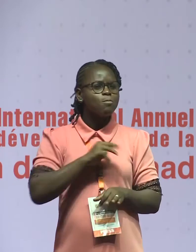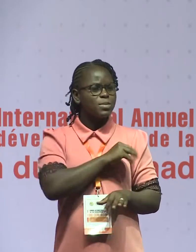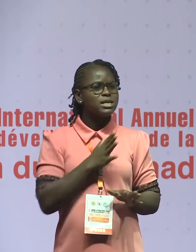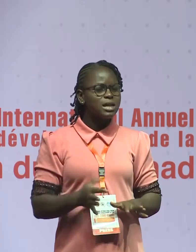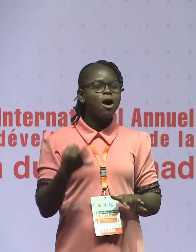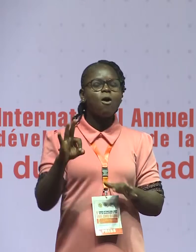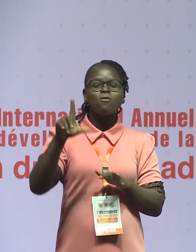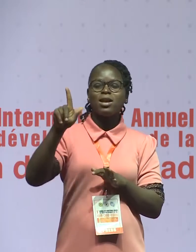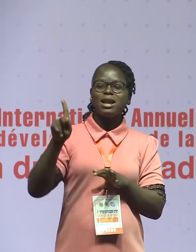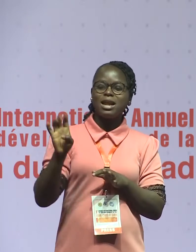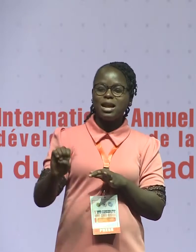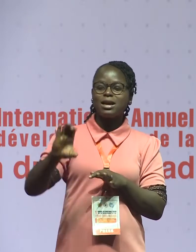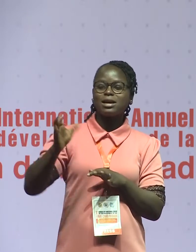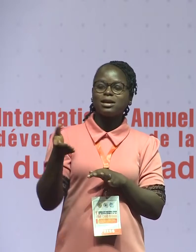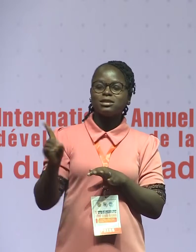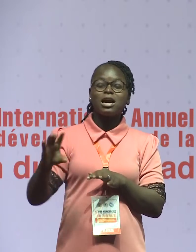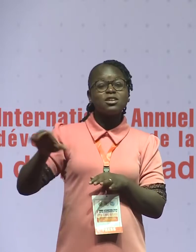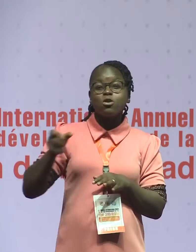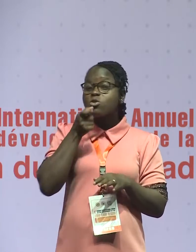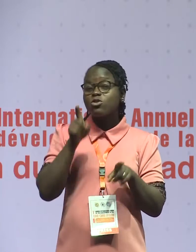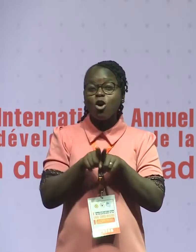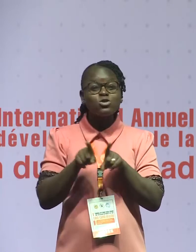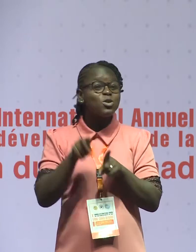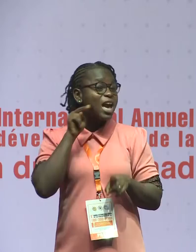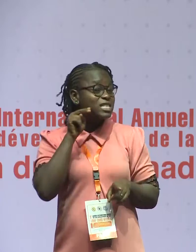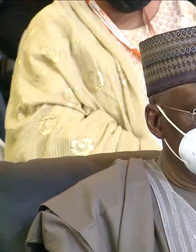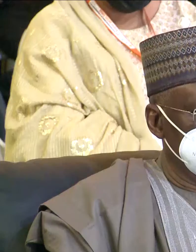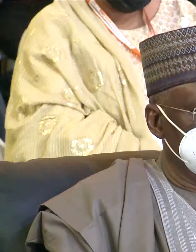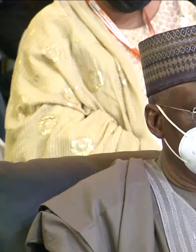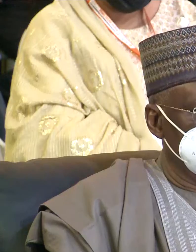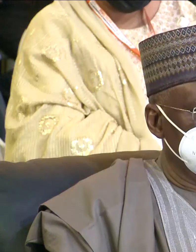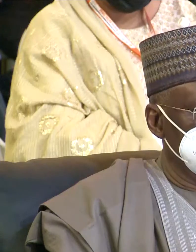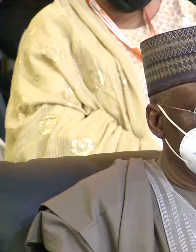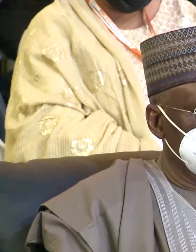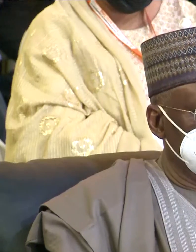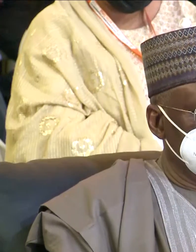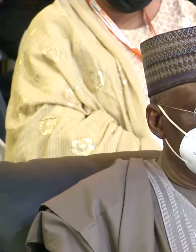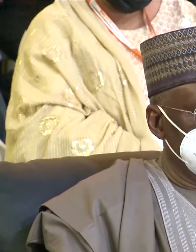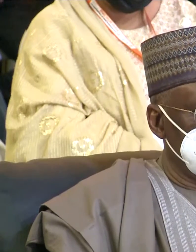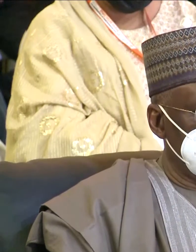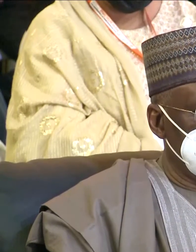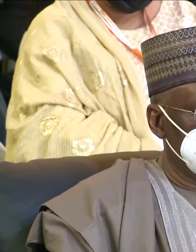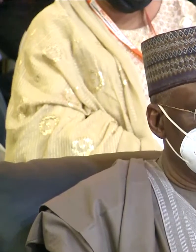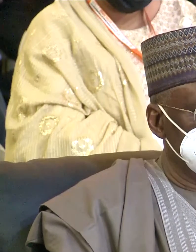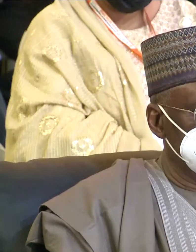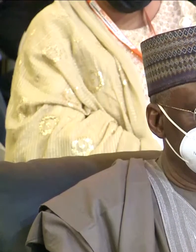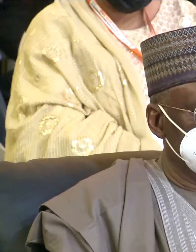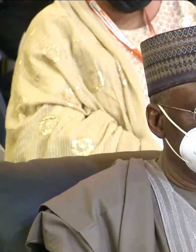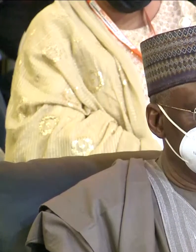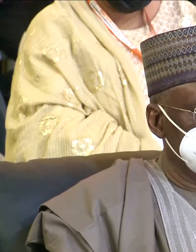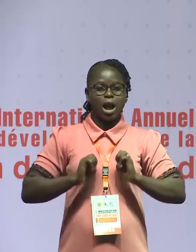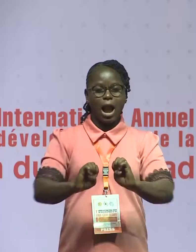of the Lake Chad region, who is also Nigeria's Minister for Water Resources, for the laudable